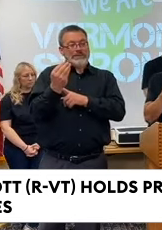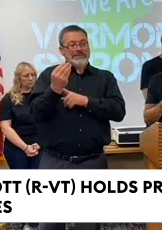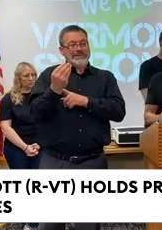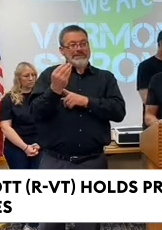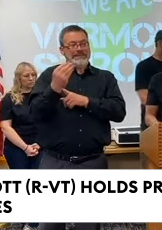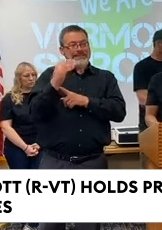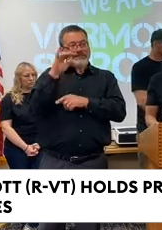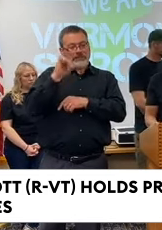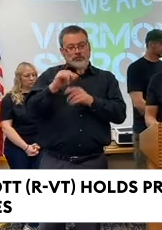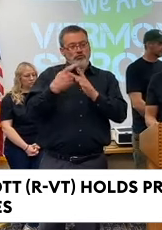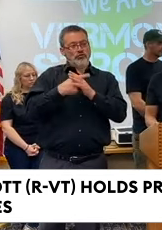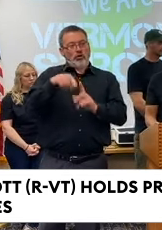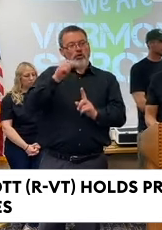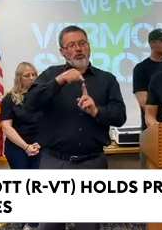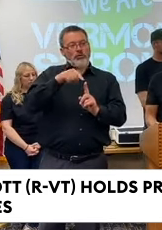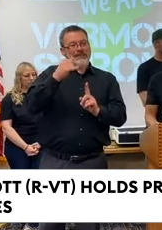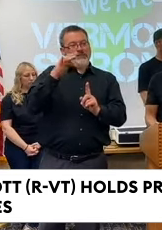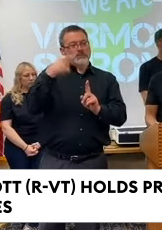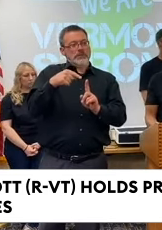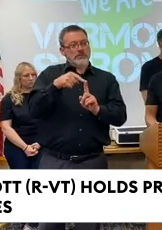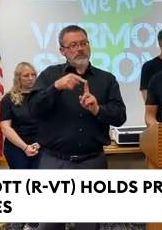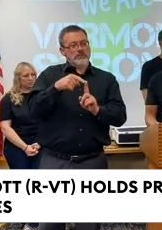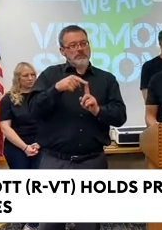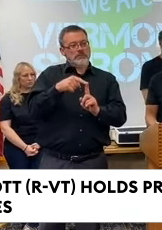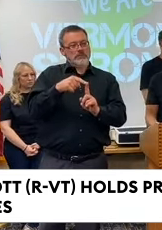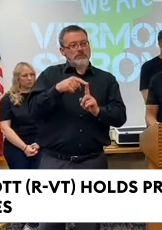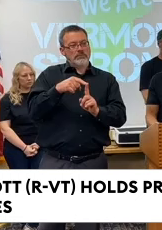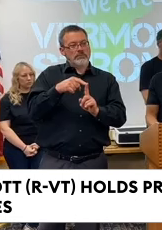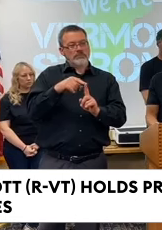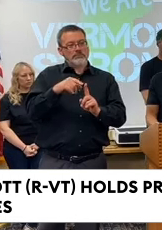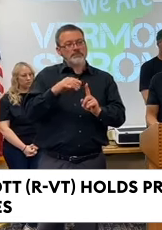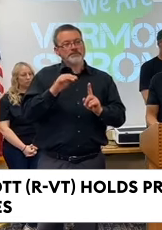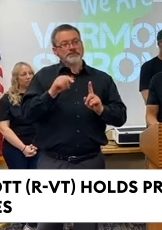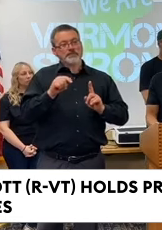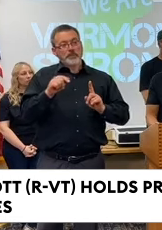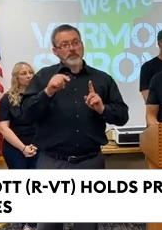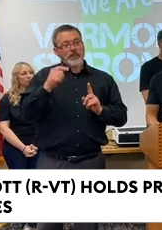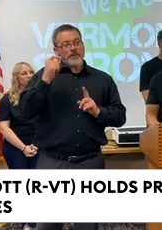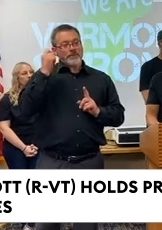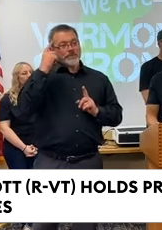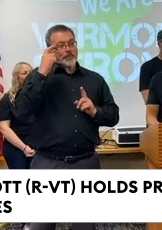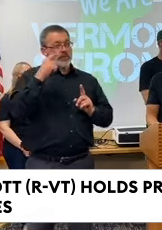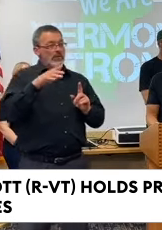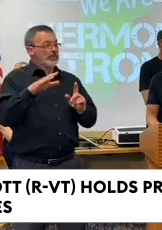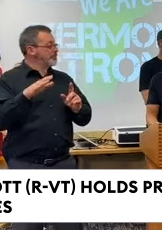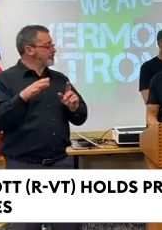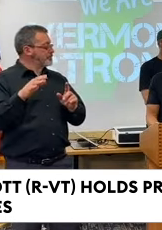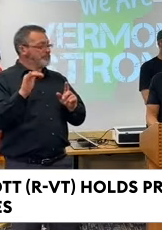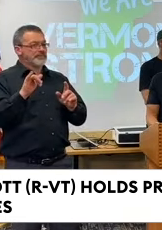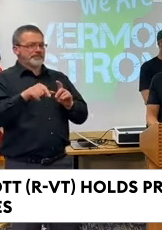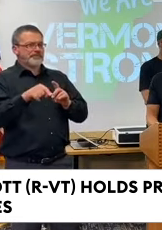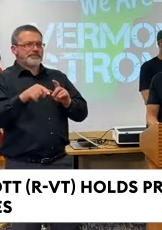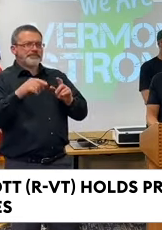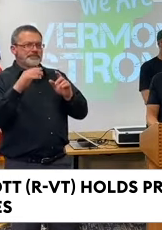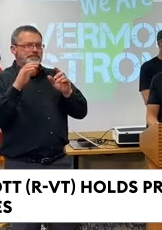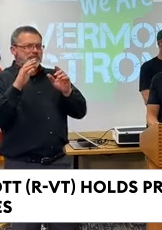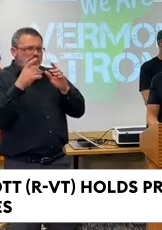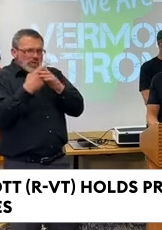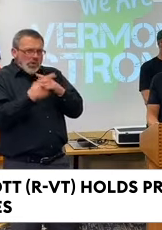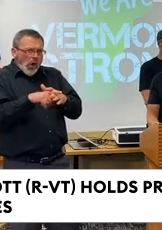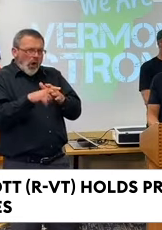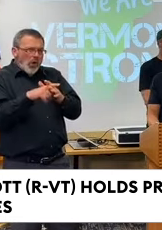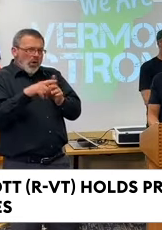July 14th. Okay, so the clock is apparently ticking. Yes, sir. So it only goes until like January or February of